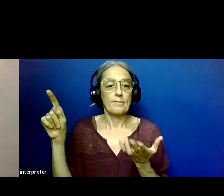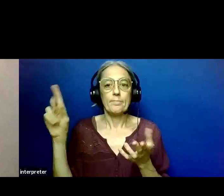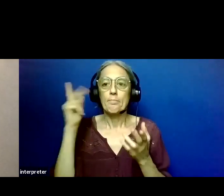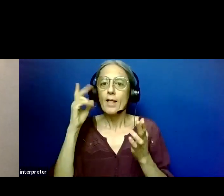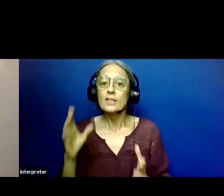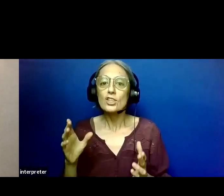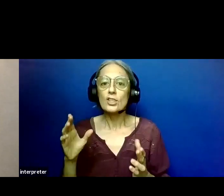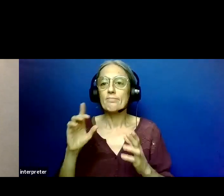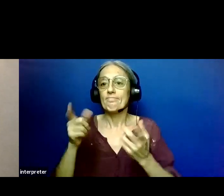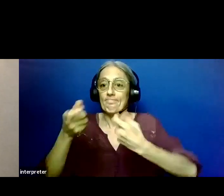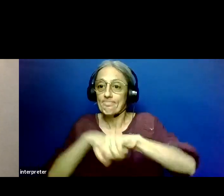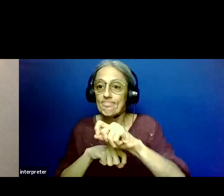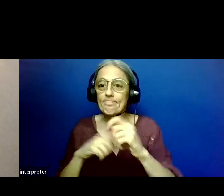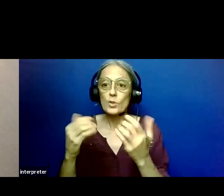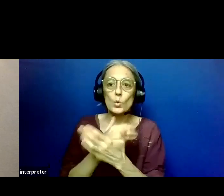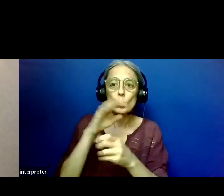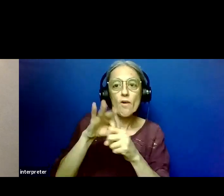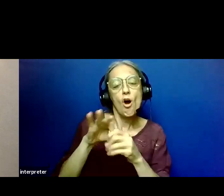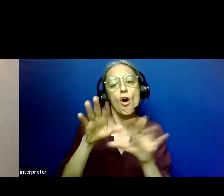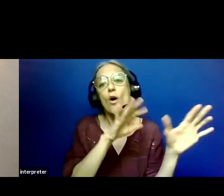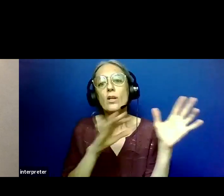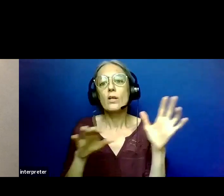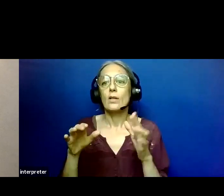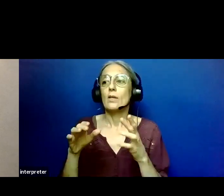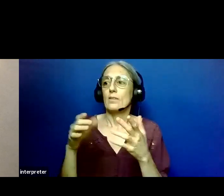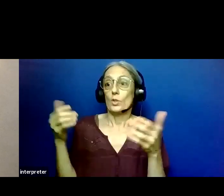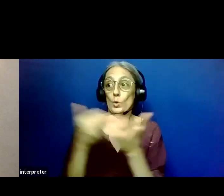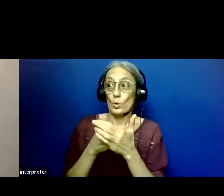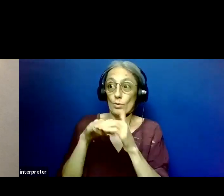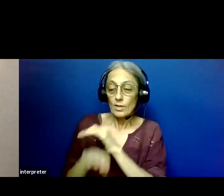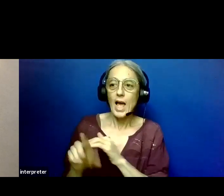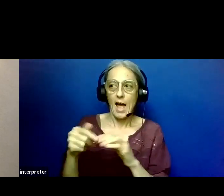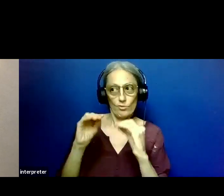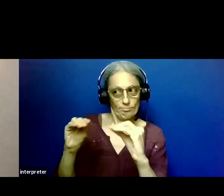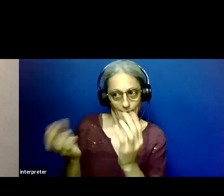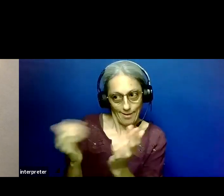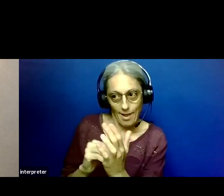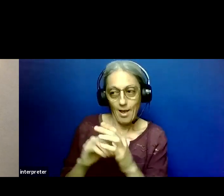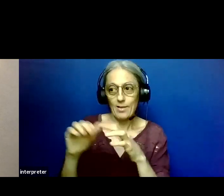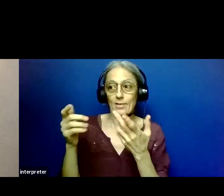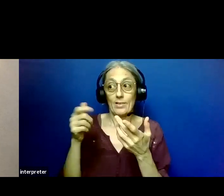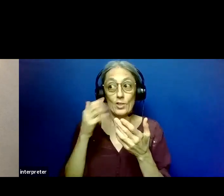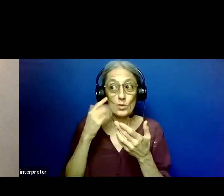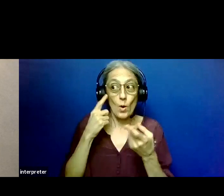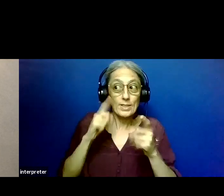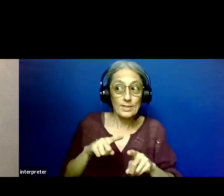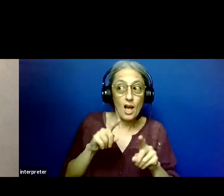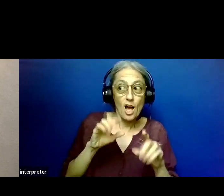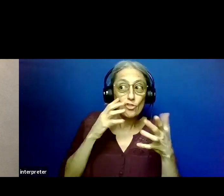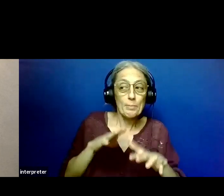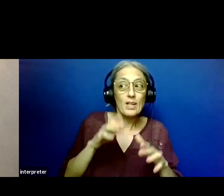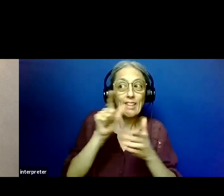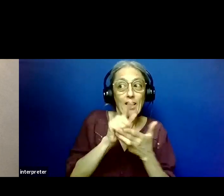different ones come in, they're elected, you have to re-educate them. Hey, we're in a settlement agreement. This is what we have to do, because they don't know, they weren't